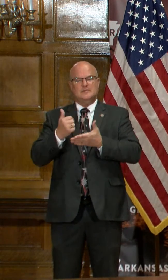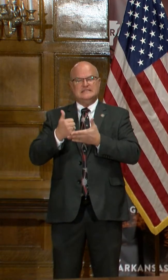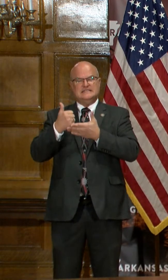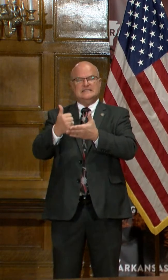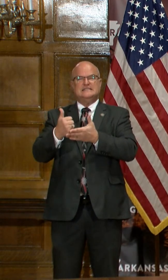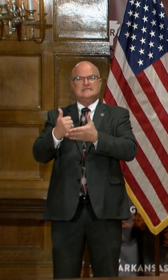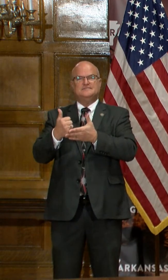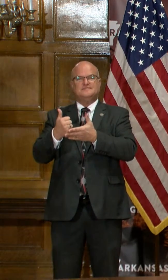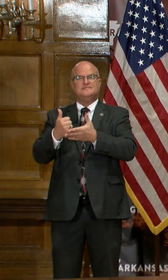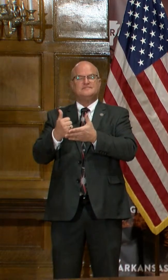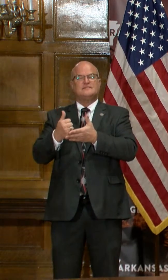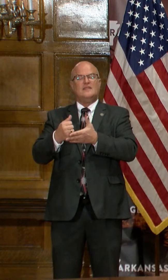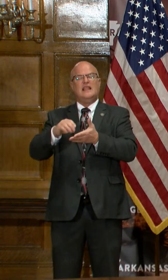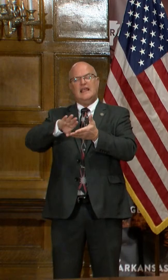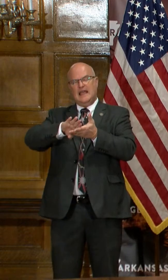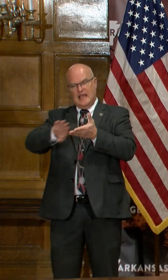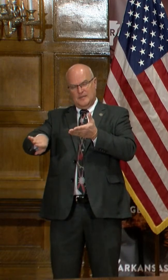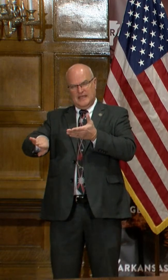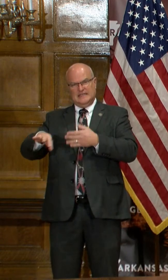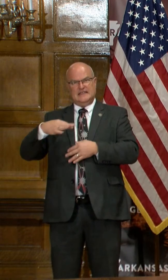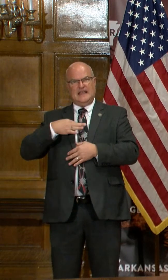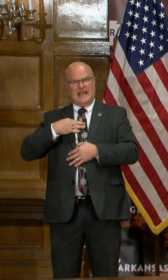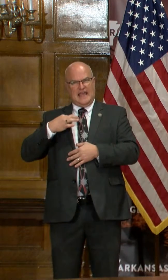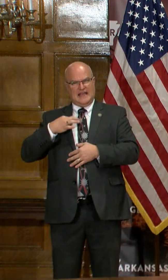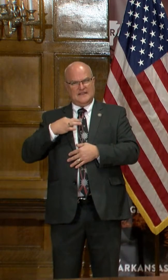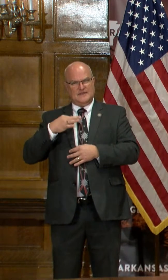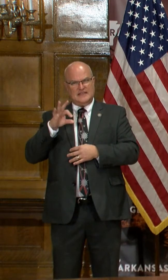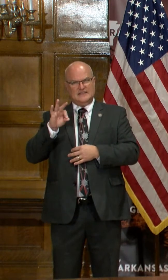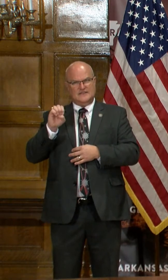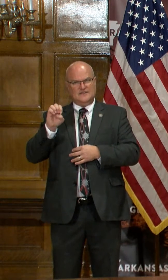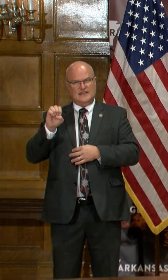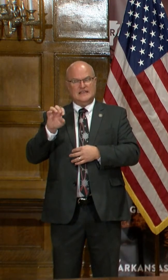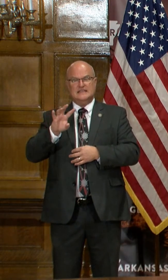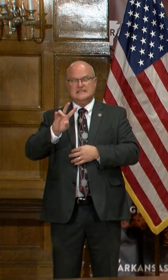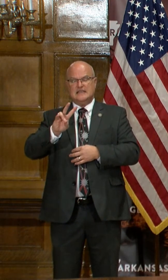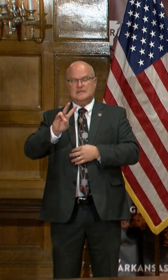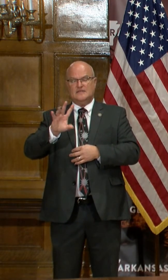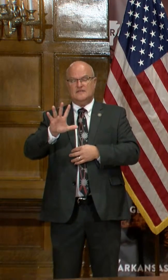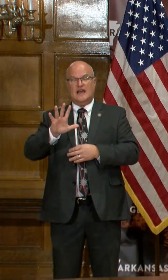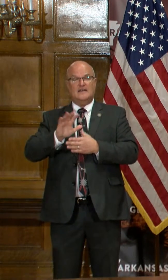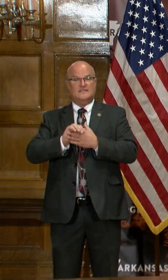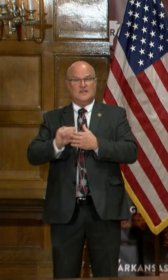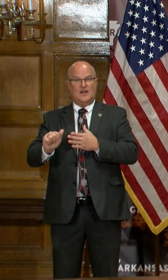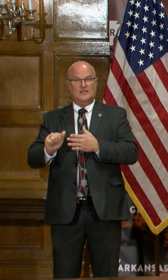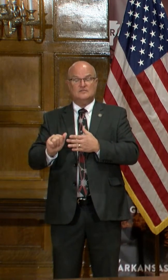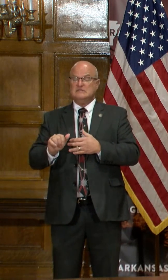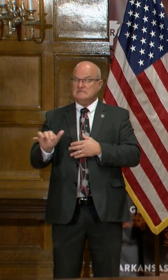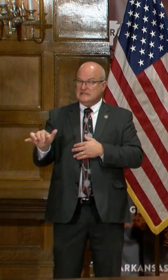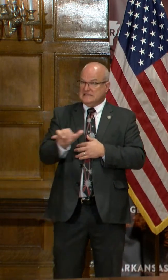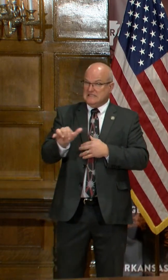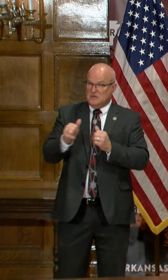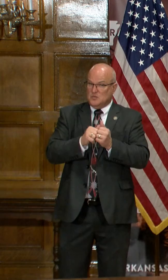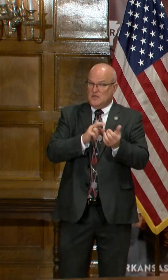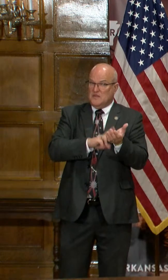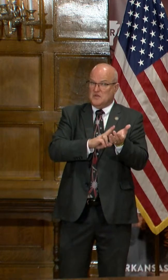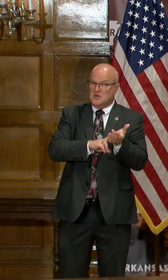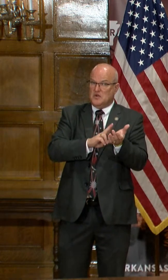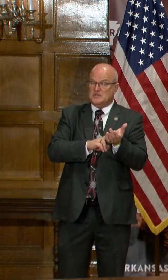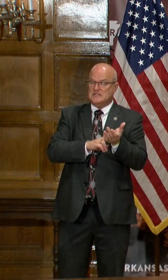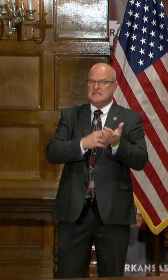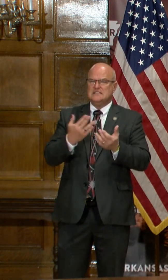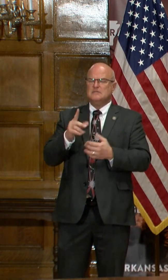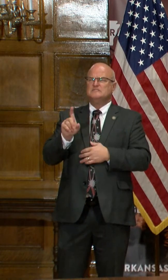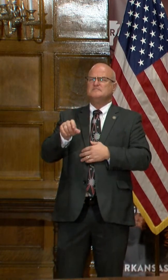assistance and incentive by waiving that application fee of $75. This is similar to what we did with the nurses. Someone raised